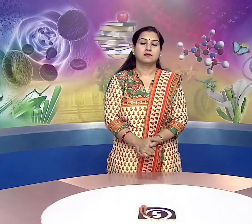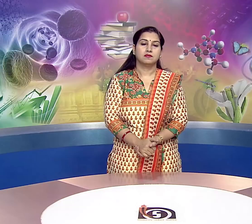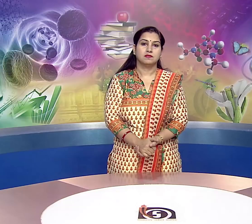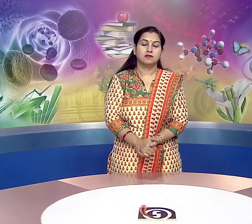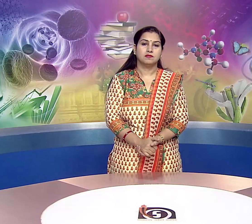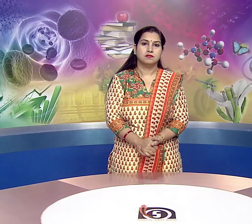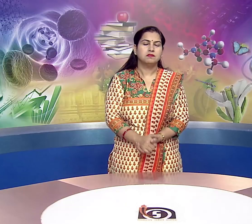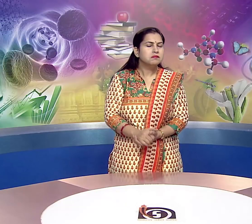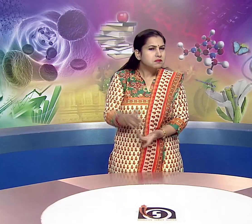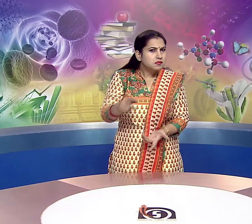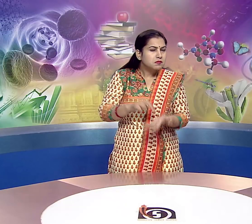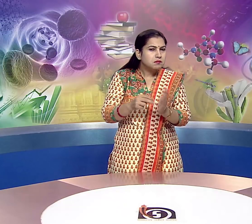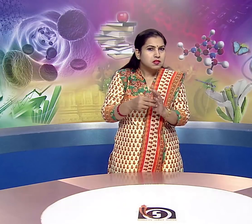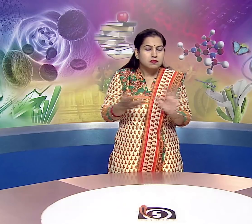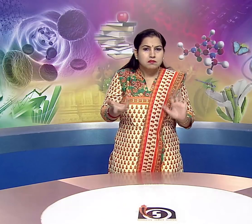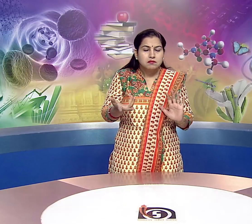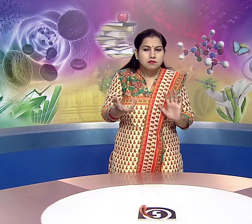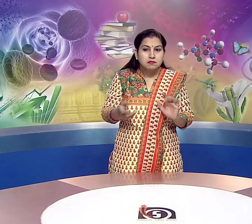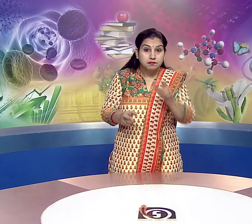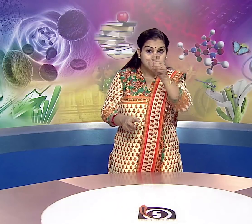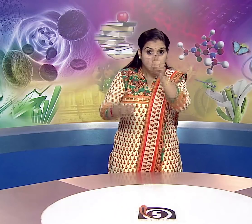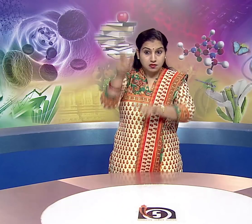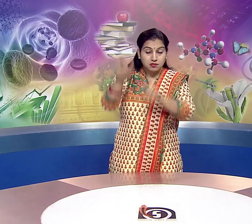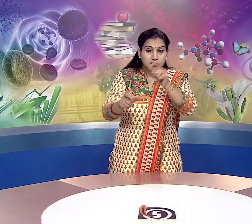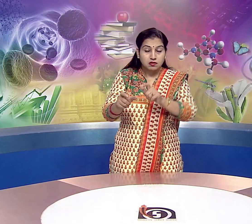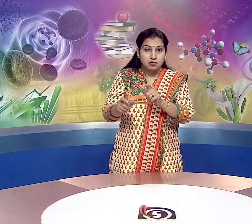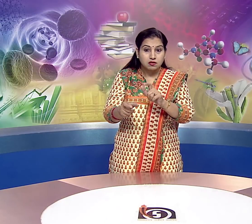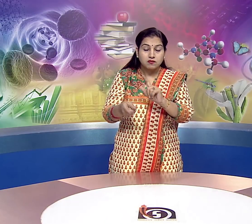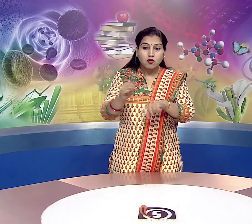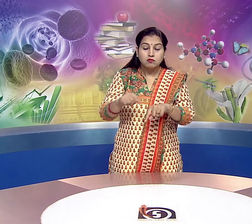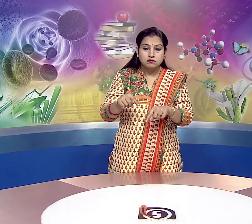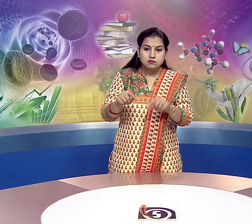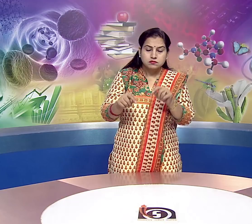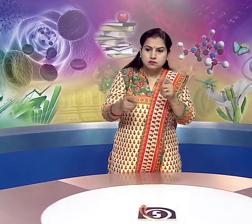which means people were disappearing from the scene,